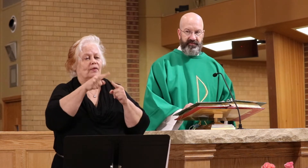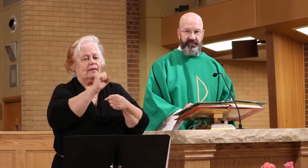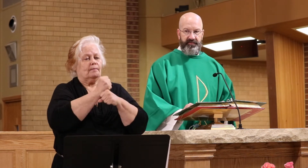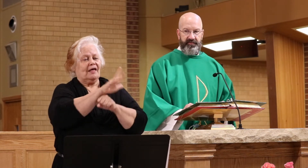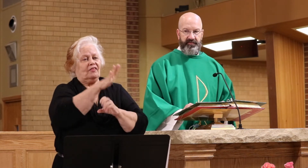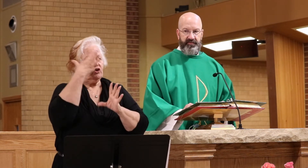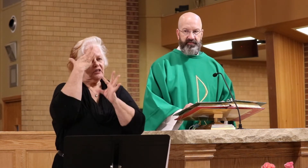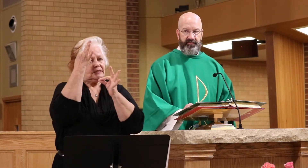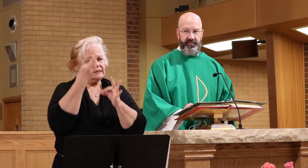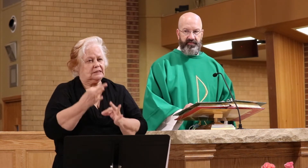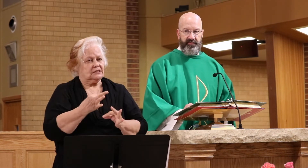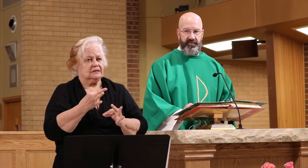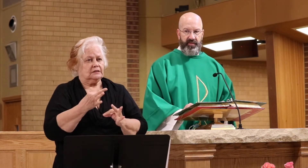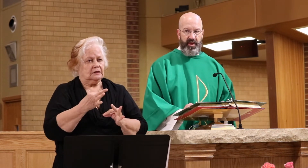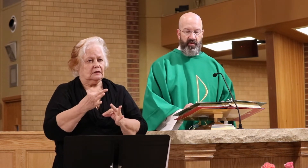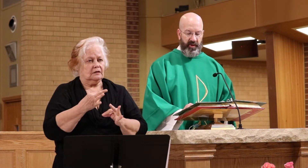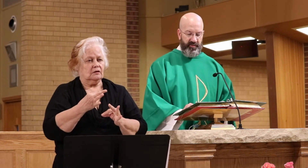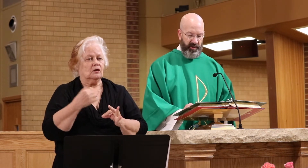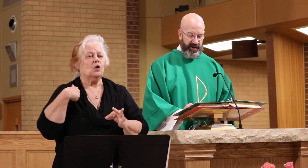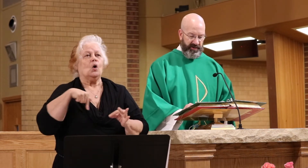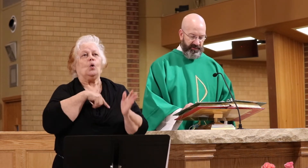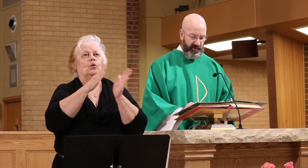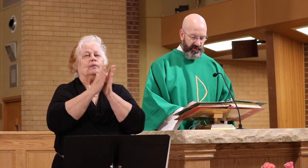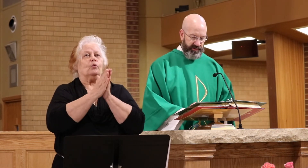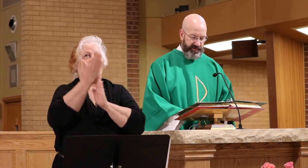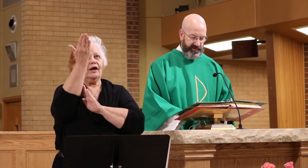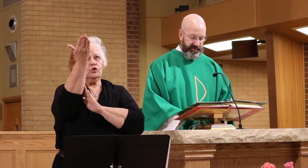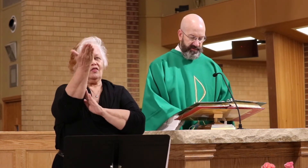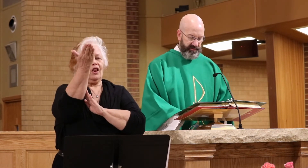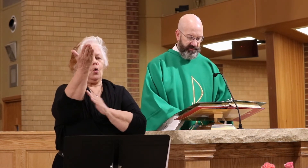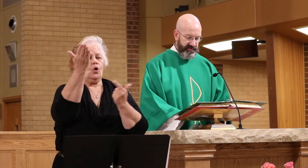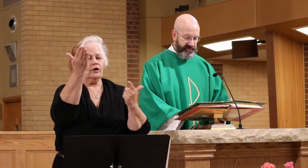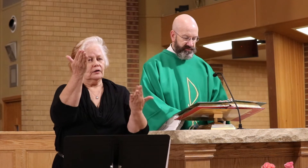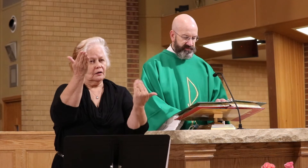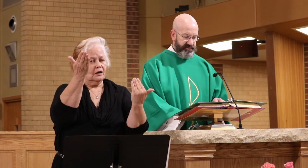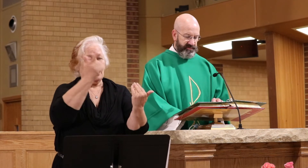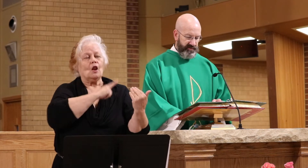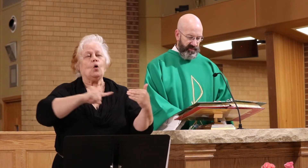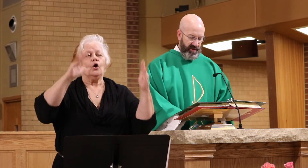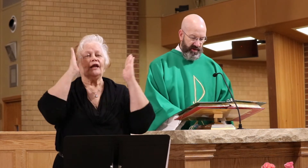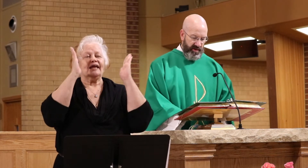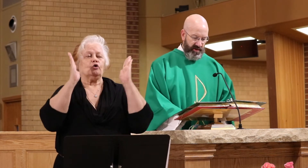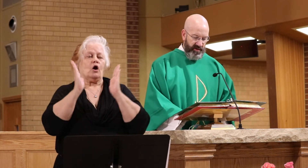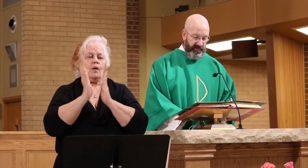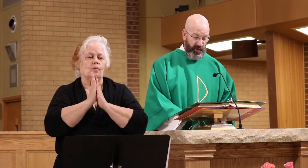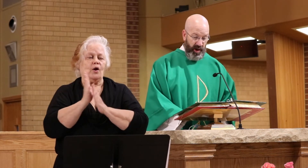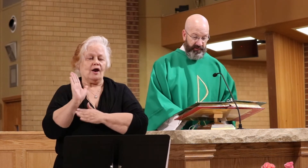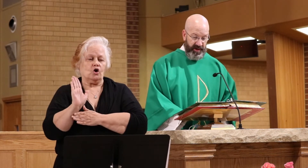decision-making. We pray to the Lord. Lord, hear our prayer.